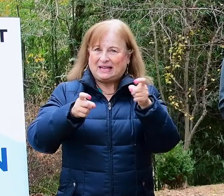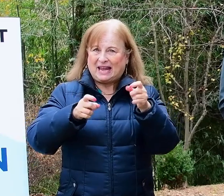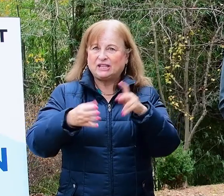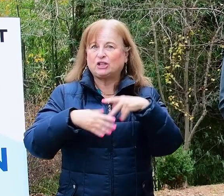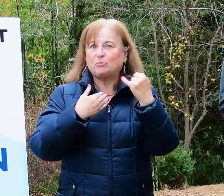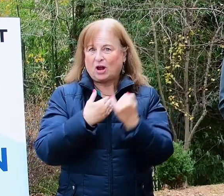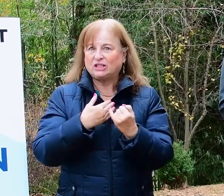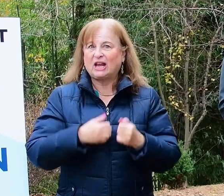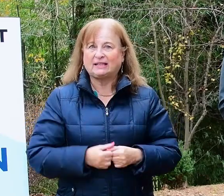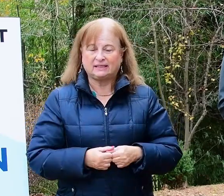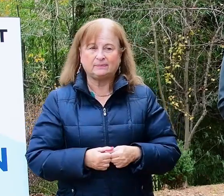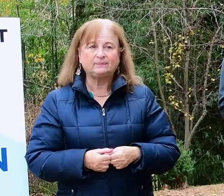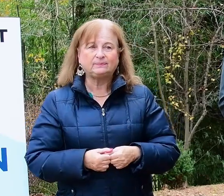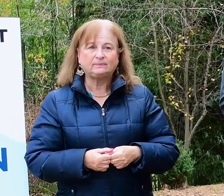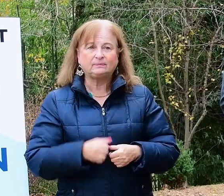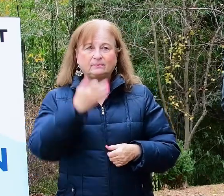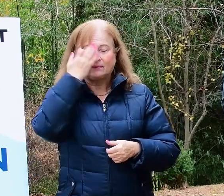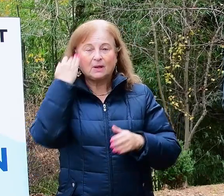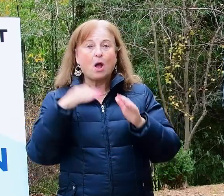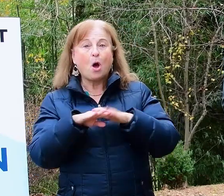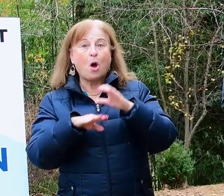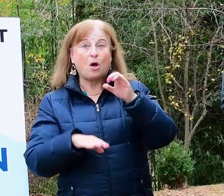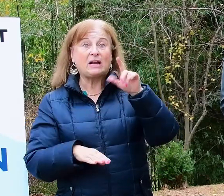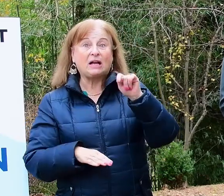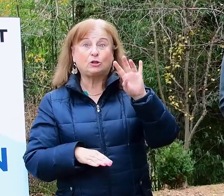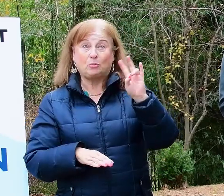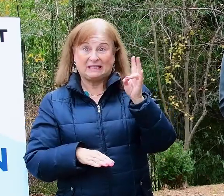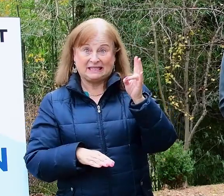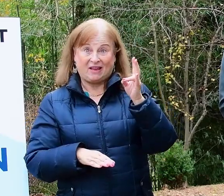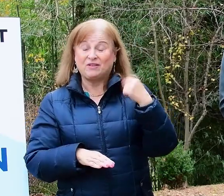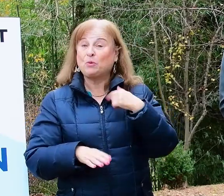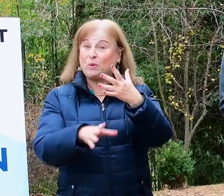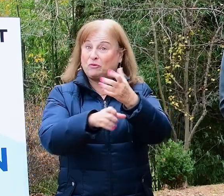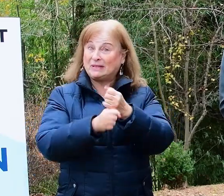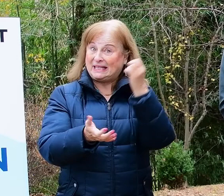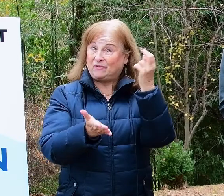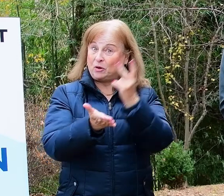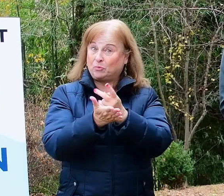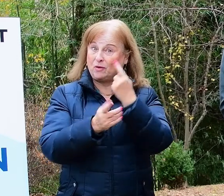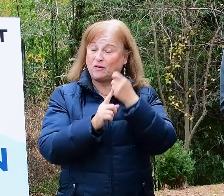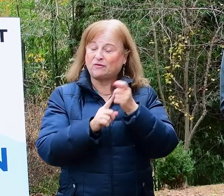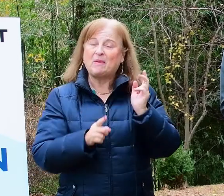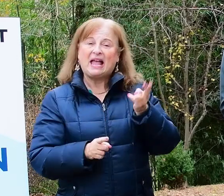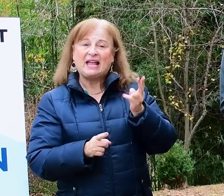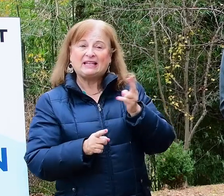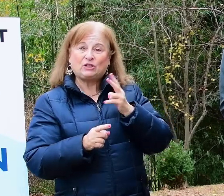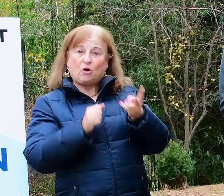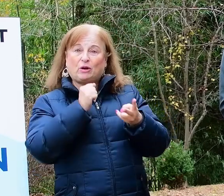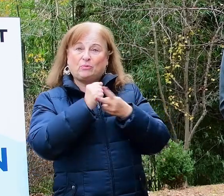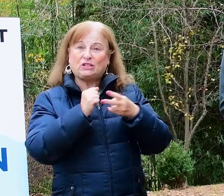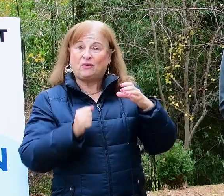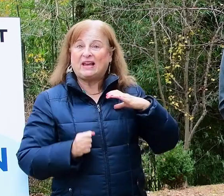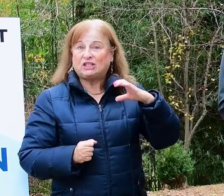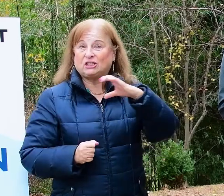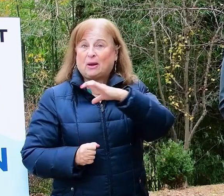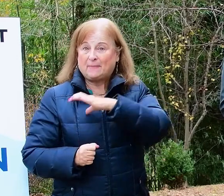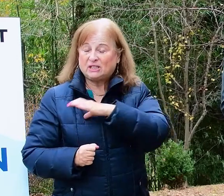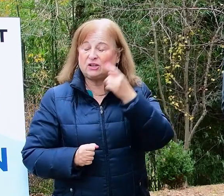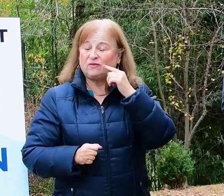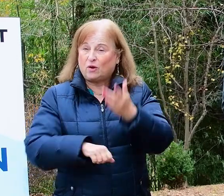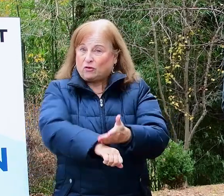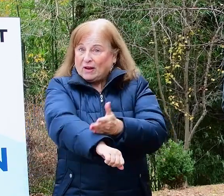projects. And on October 7th, we received approval from our Historic Preservation Commission for